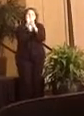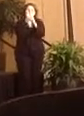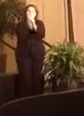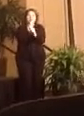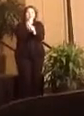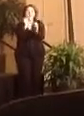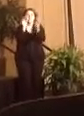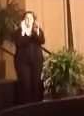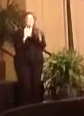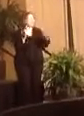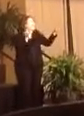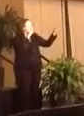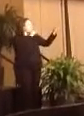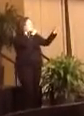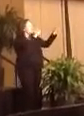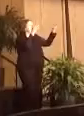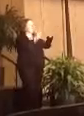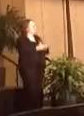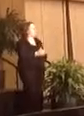Oh, Milwaukee.